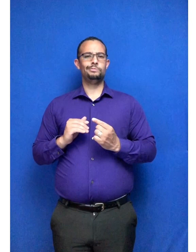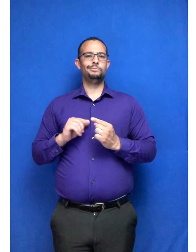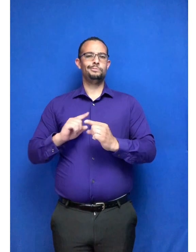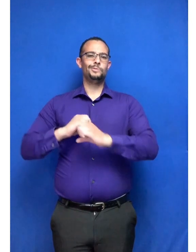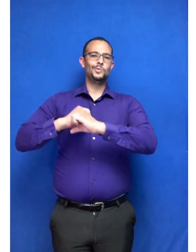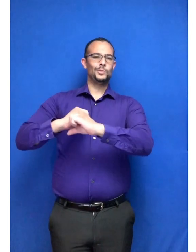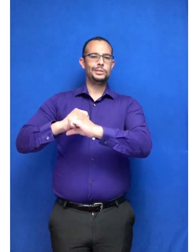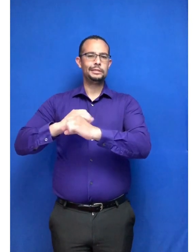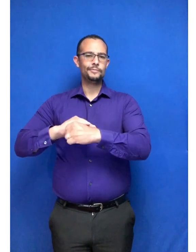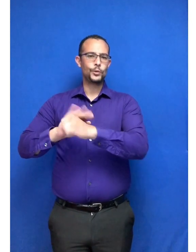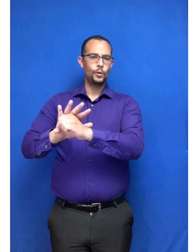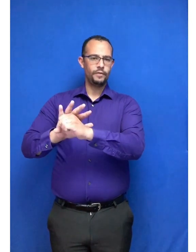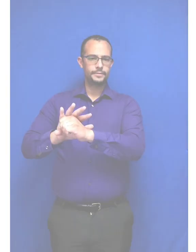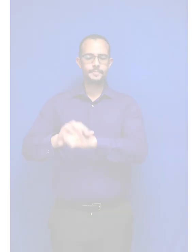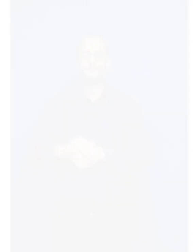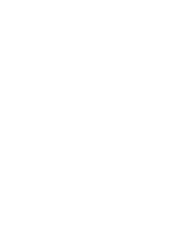during this COVID pandemic.